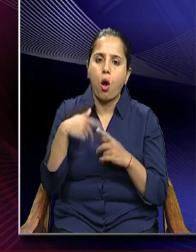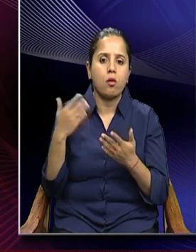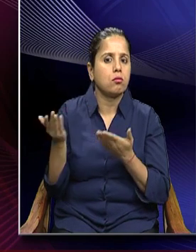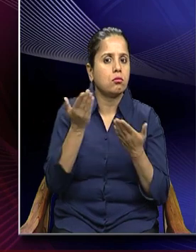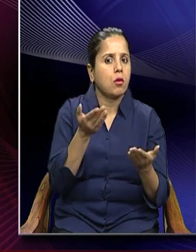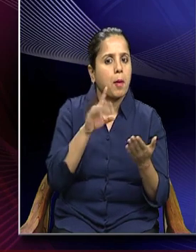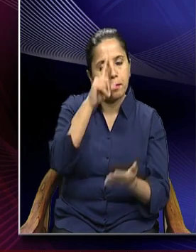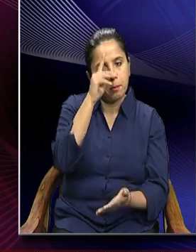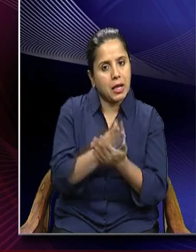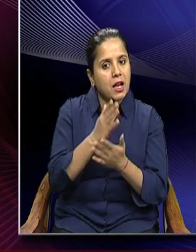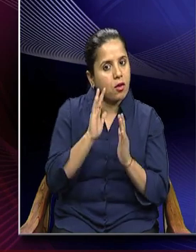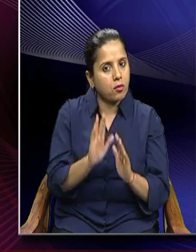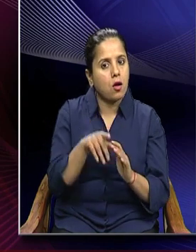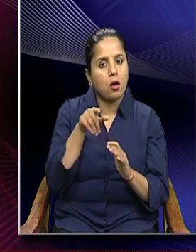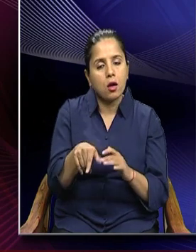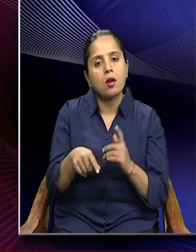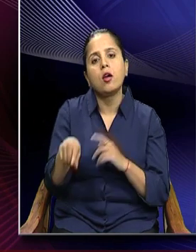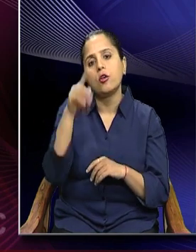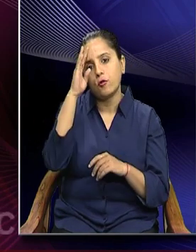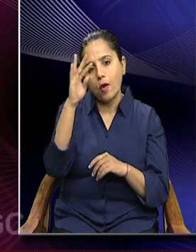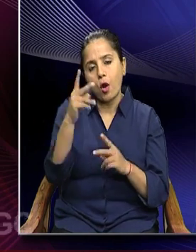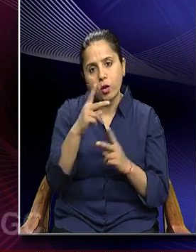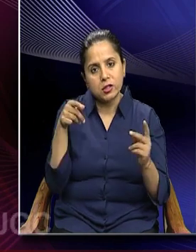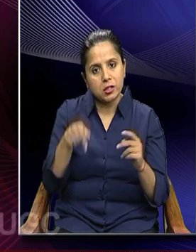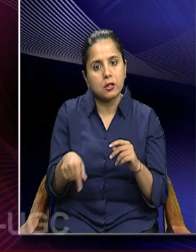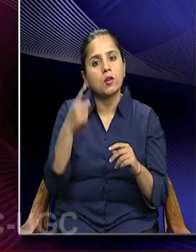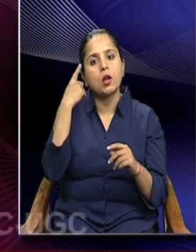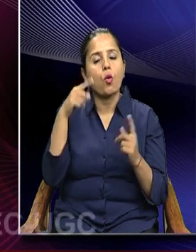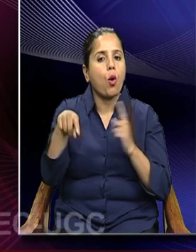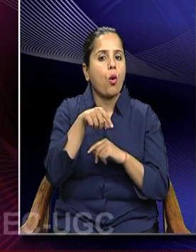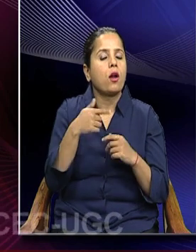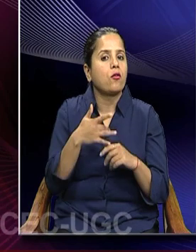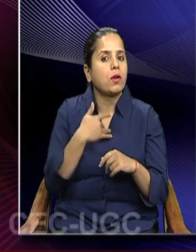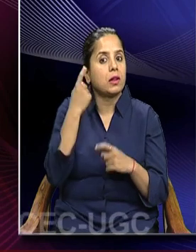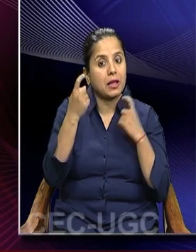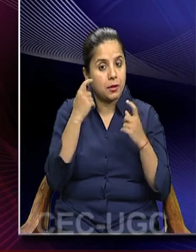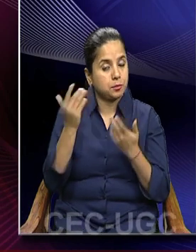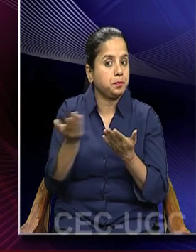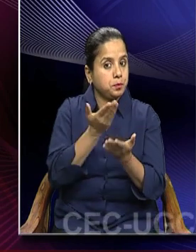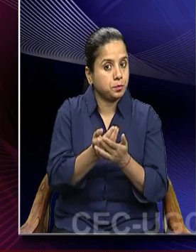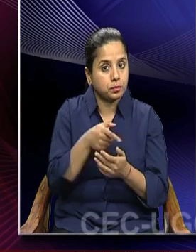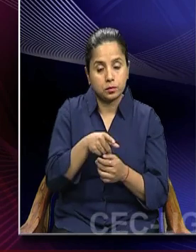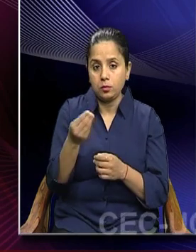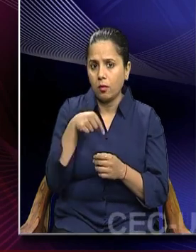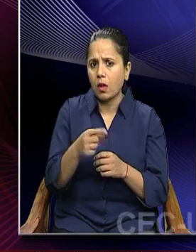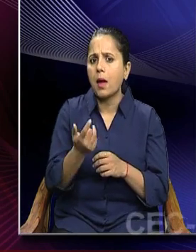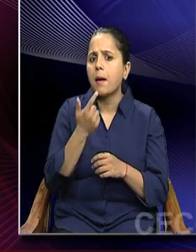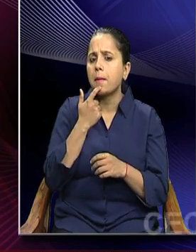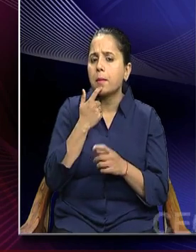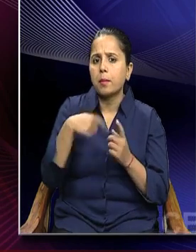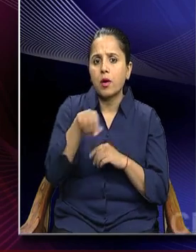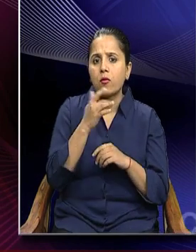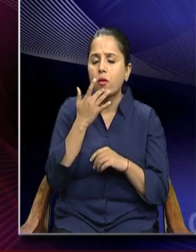certain beliefs and philosophical assumptions to our researchers. And one of the basis of difference is the